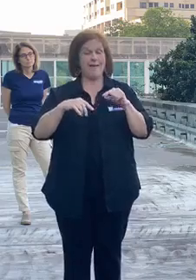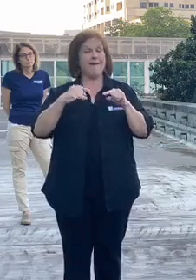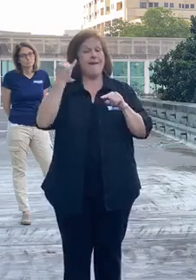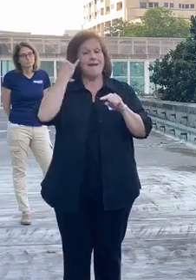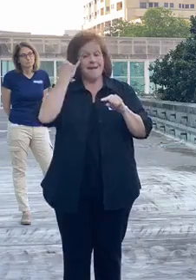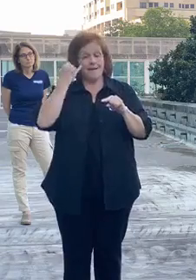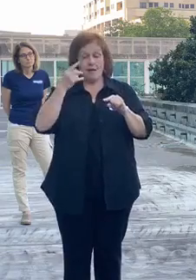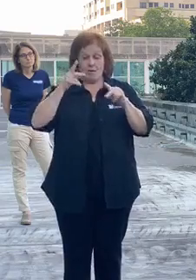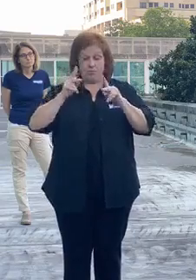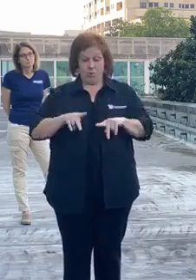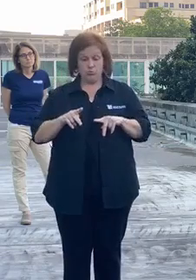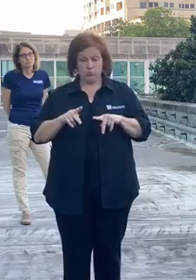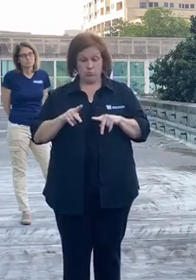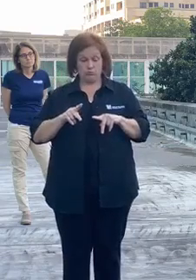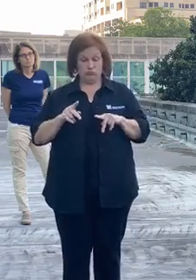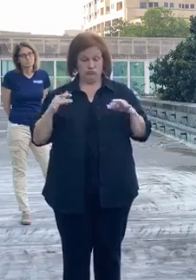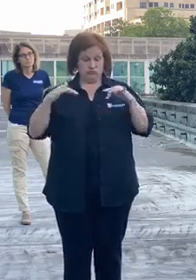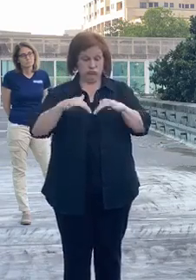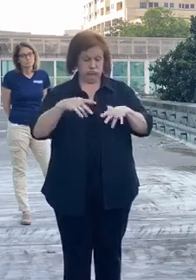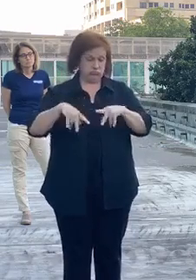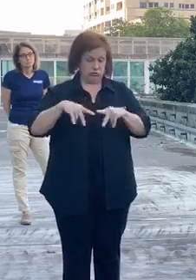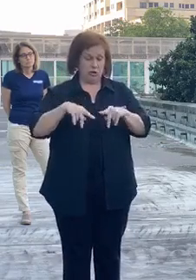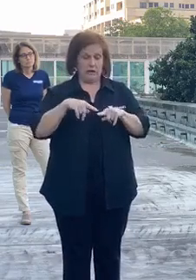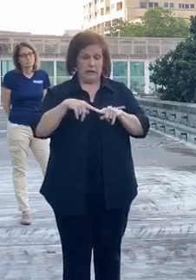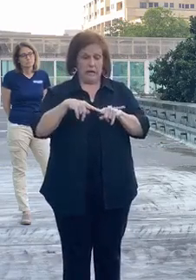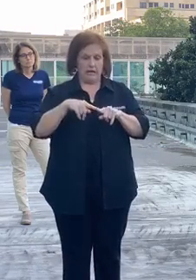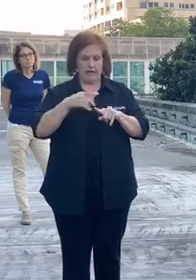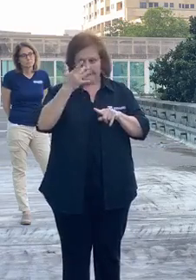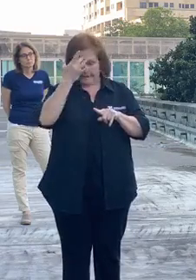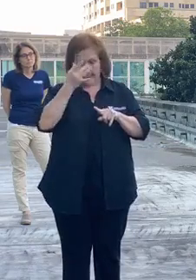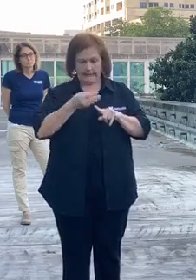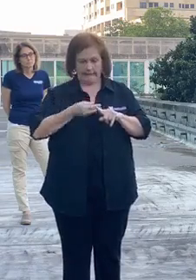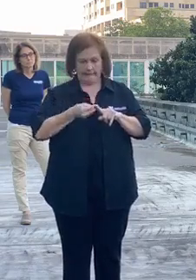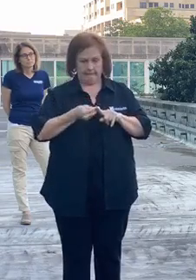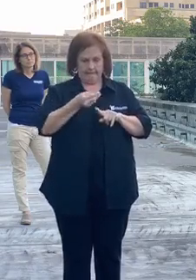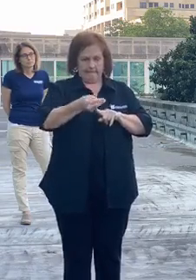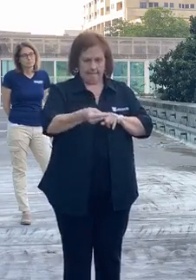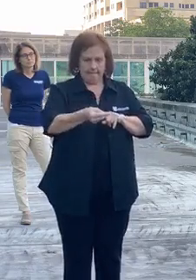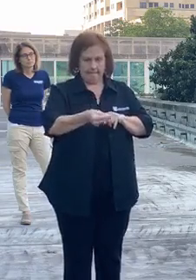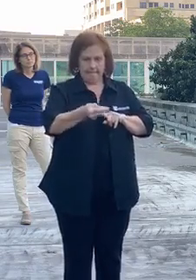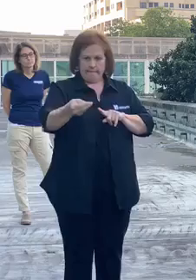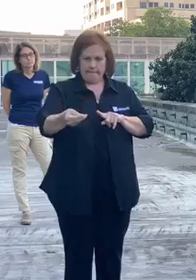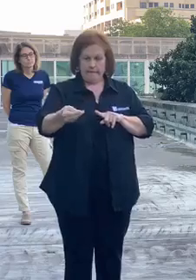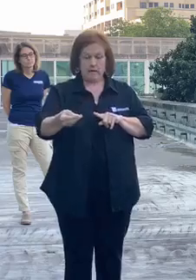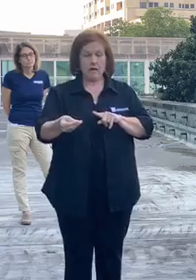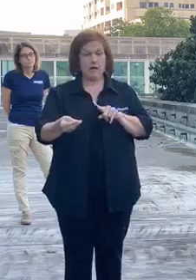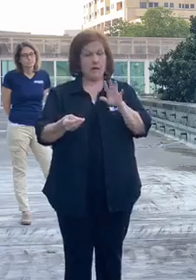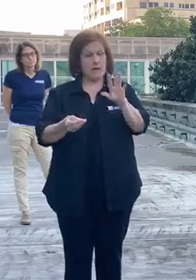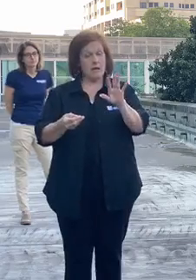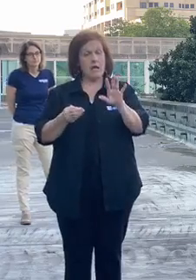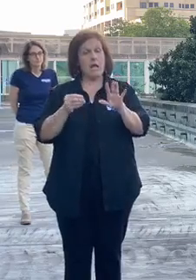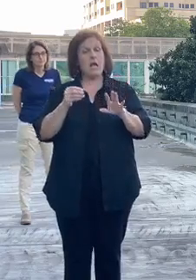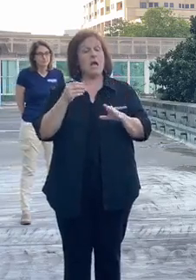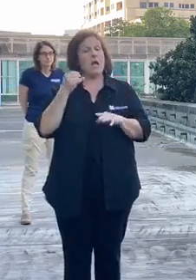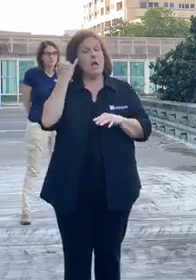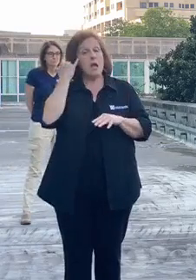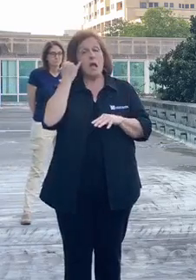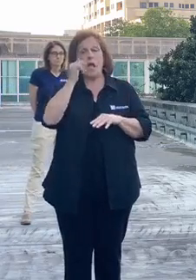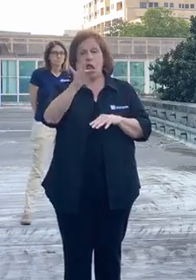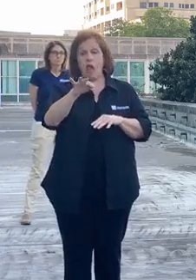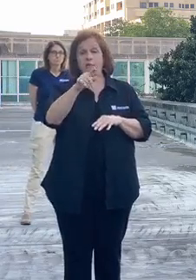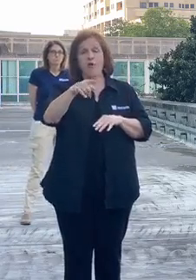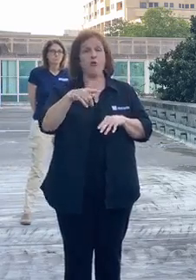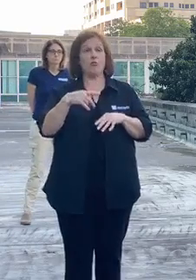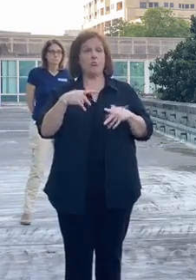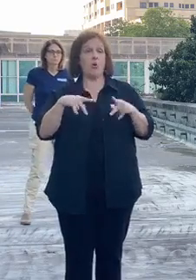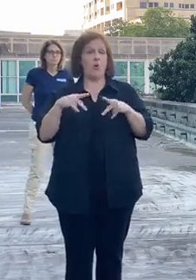you or others in your family very sick with COVID-19. Think about the fact that maybe if you have this